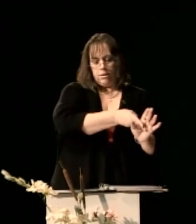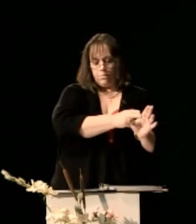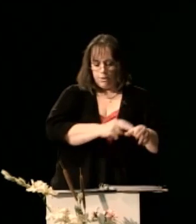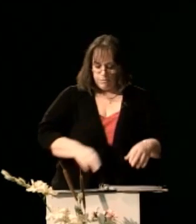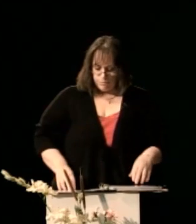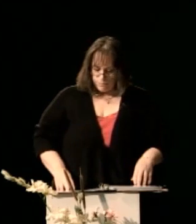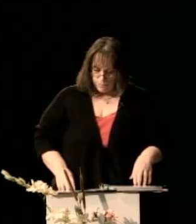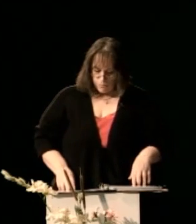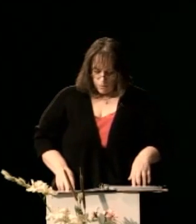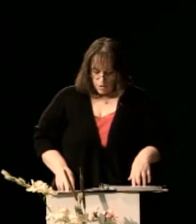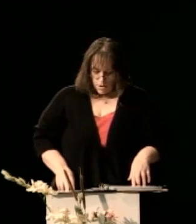something.